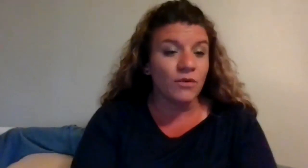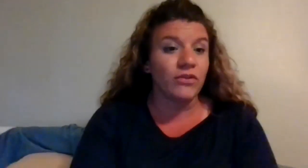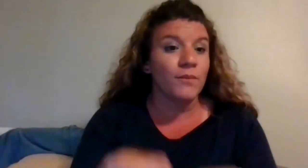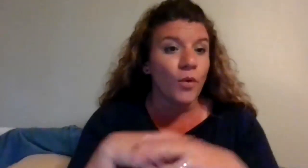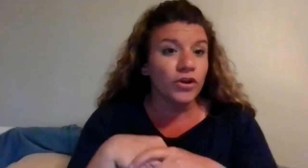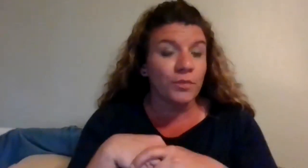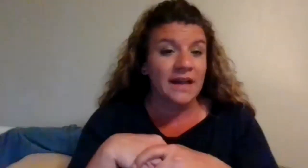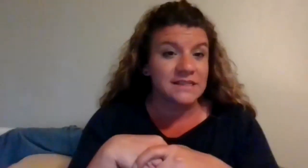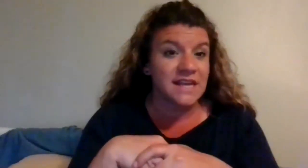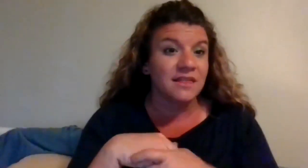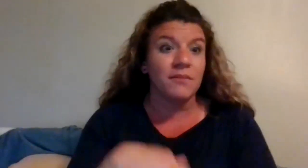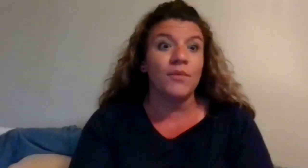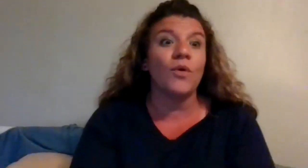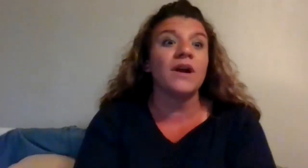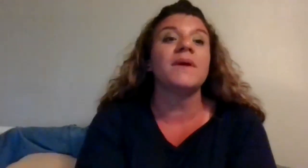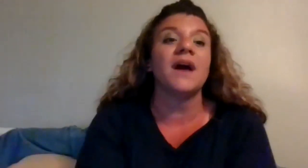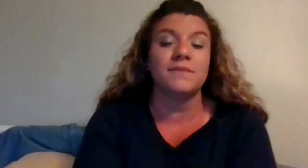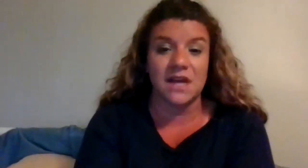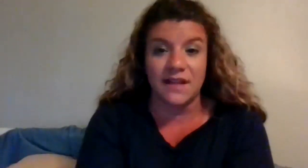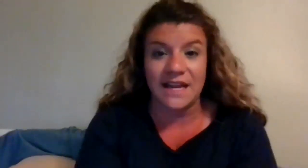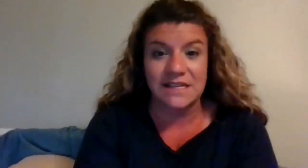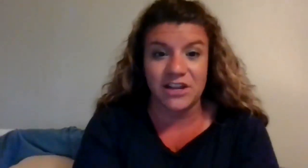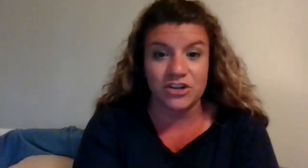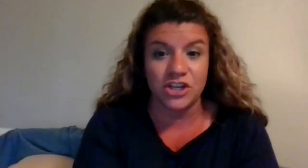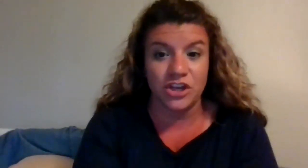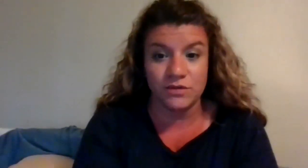the more you practice it, the more it becomes a lot easier to use.